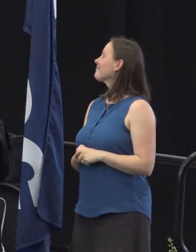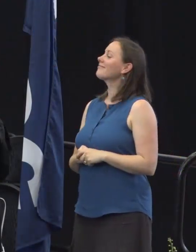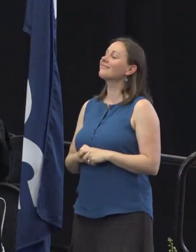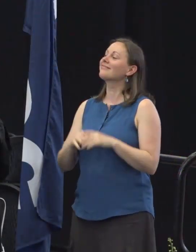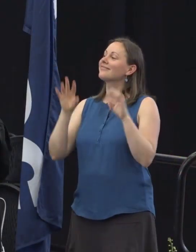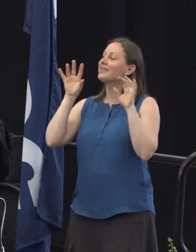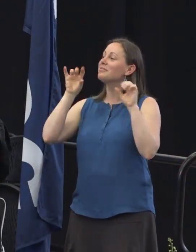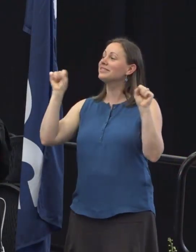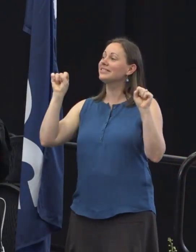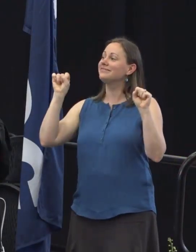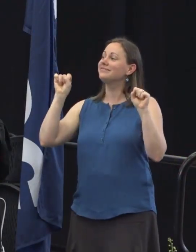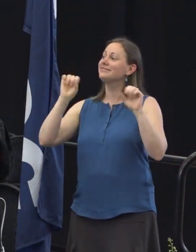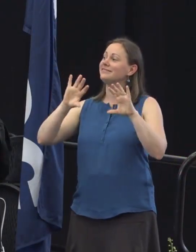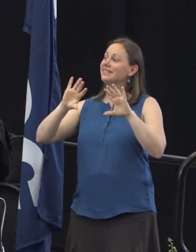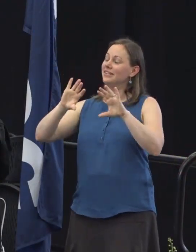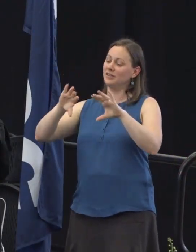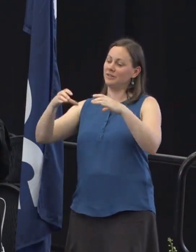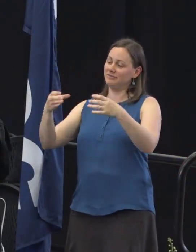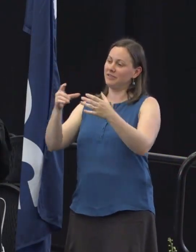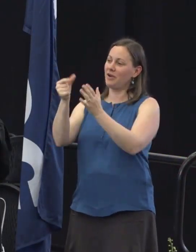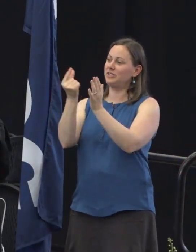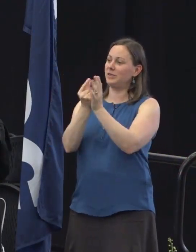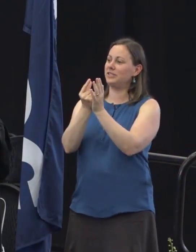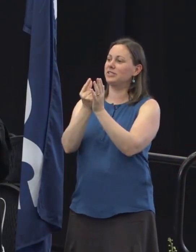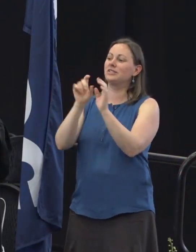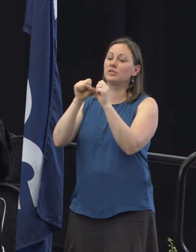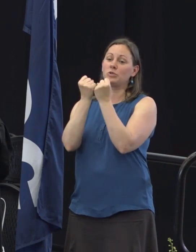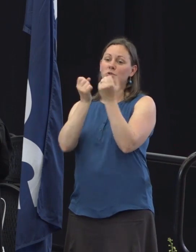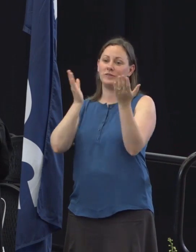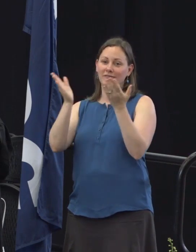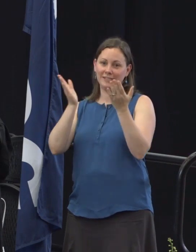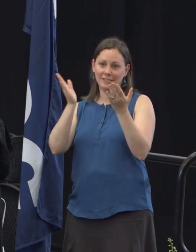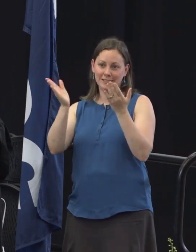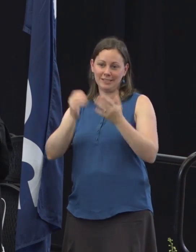Mr. President, the graduates in social services.